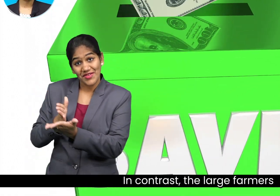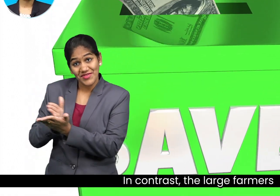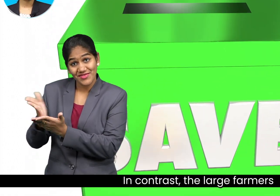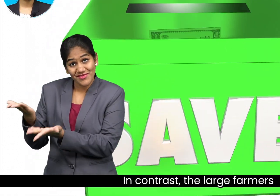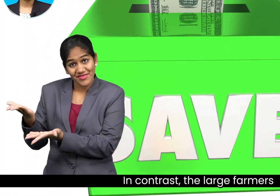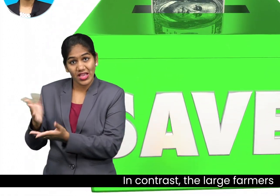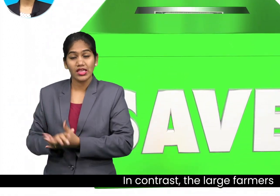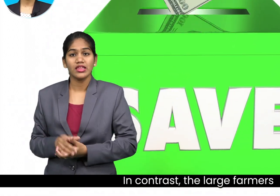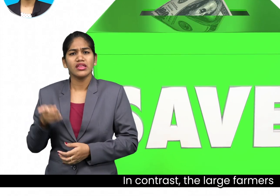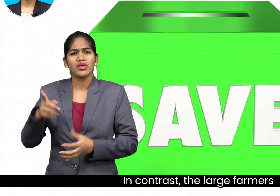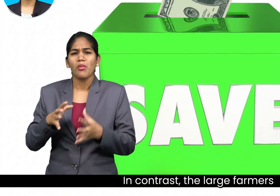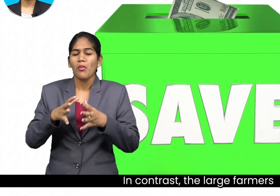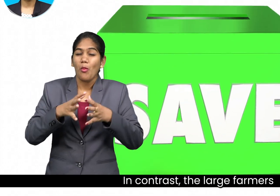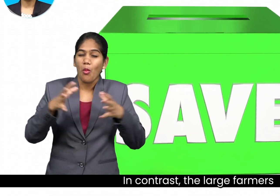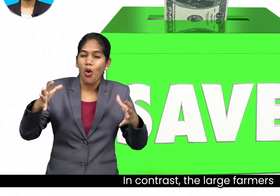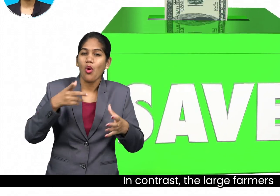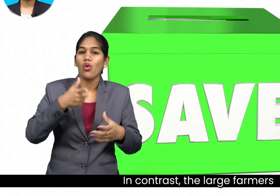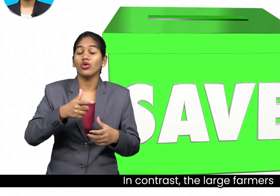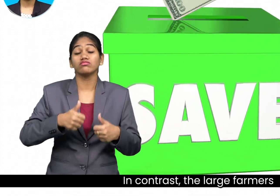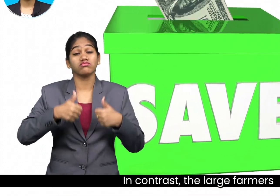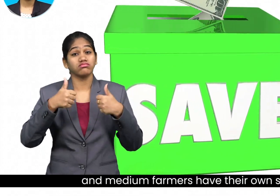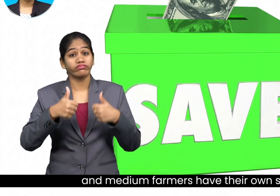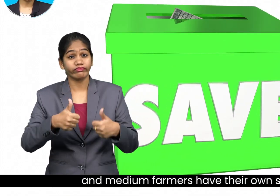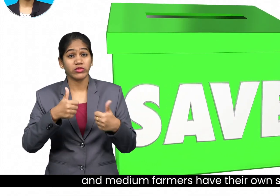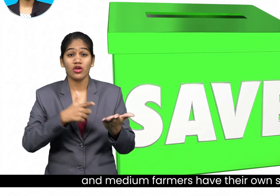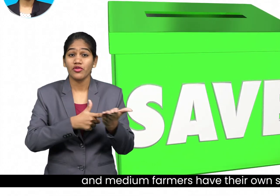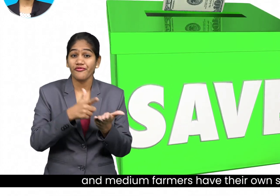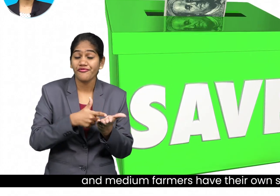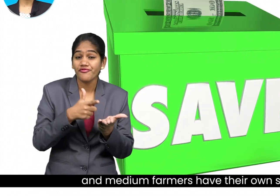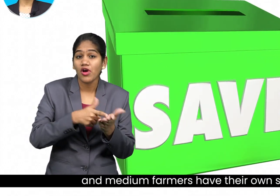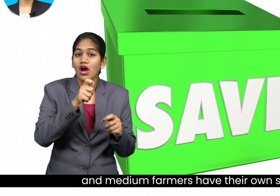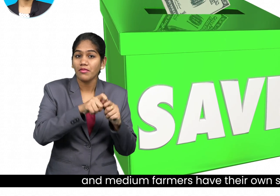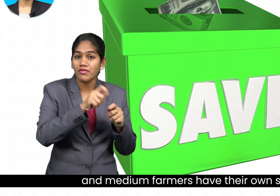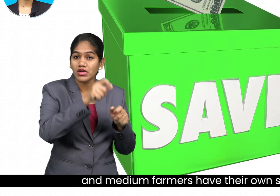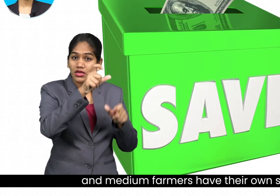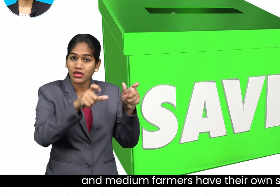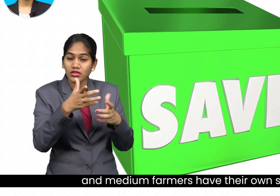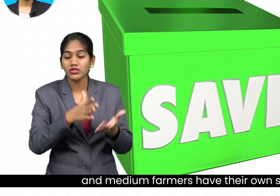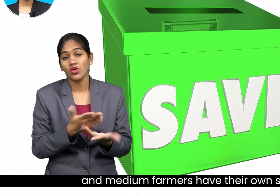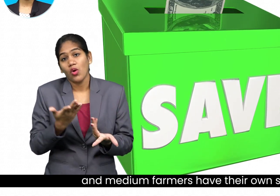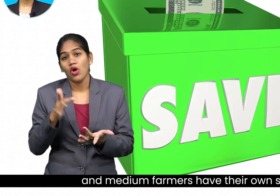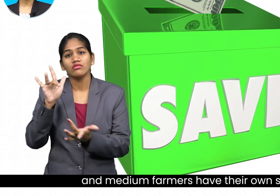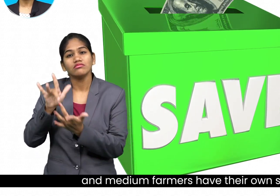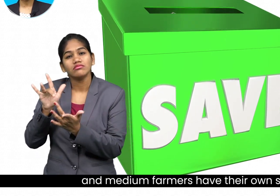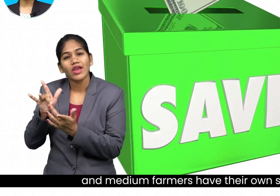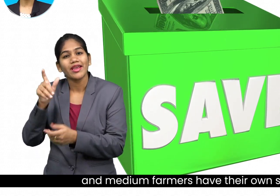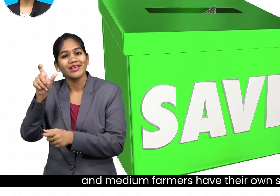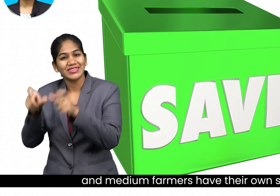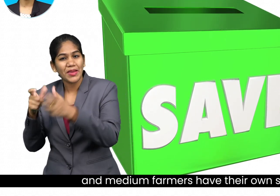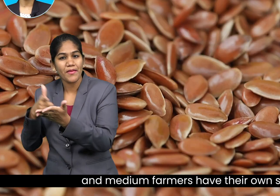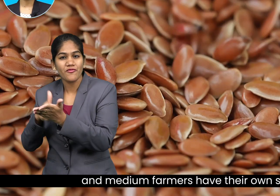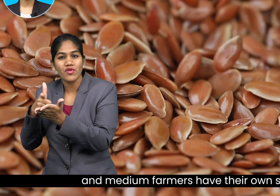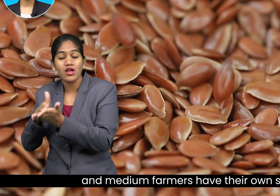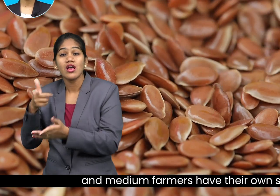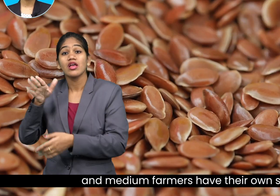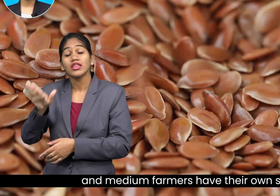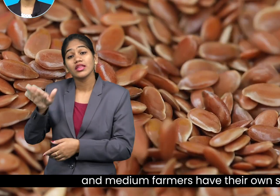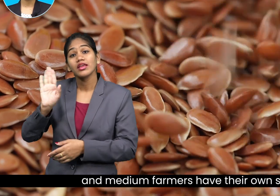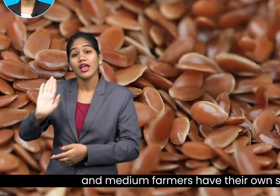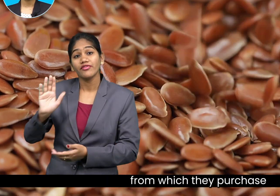contrast, the large farmers and medium farmers have their own